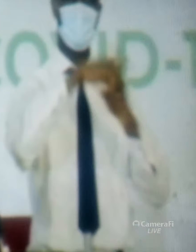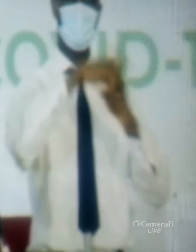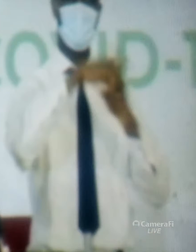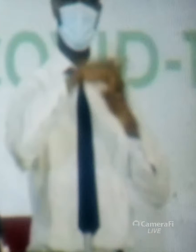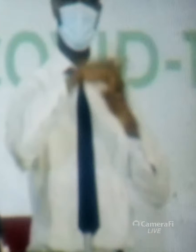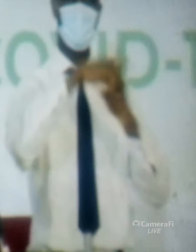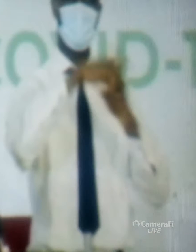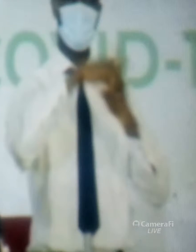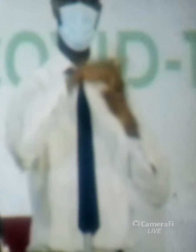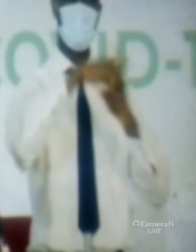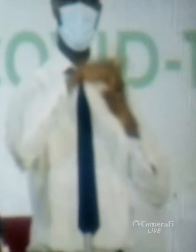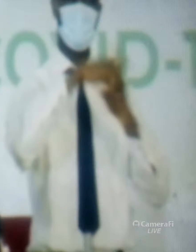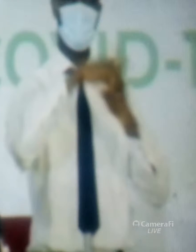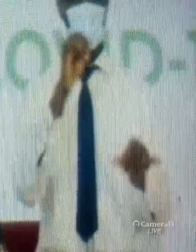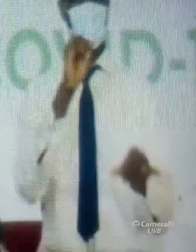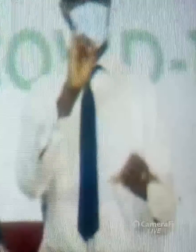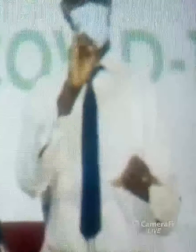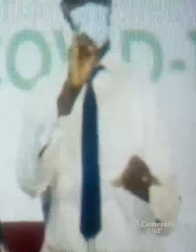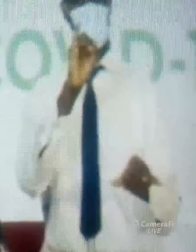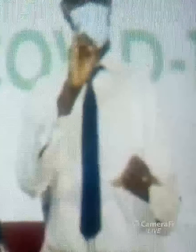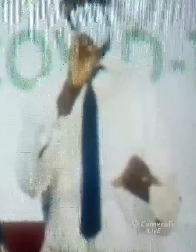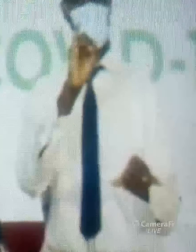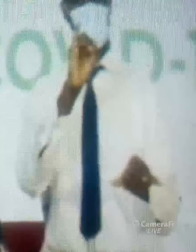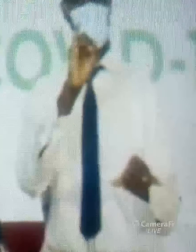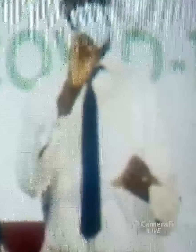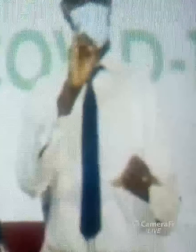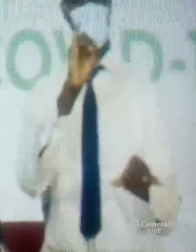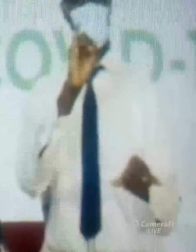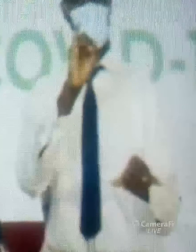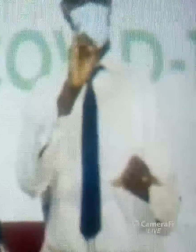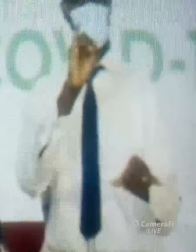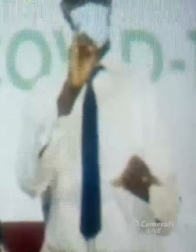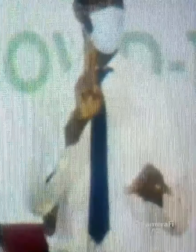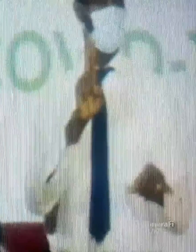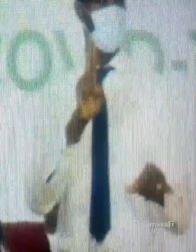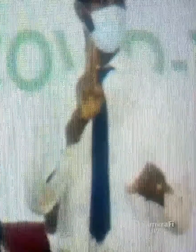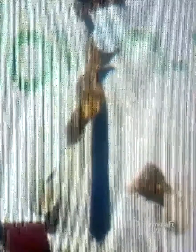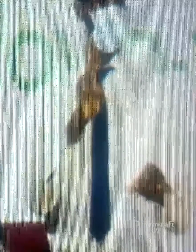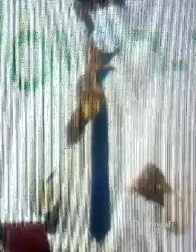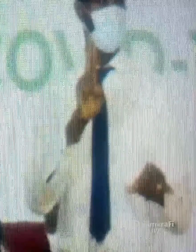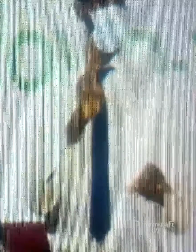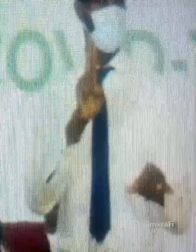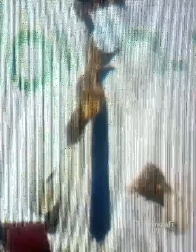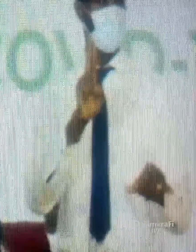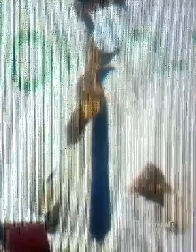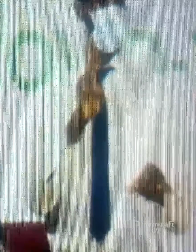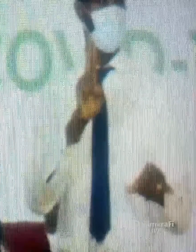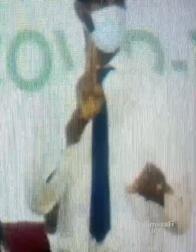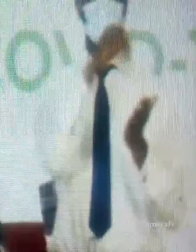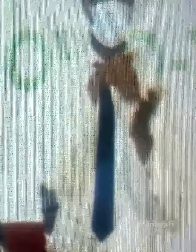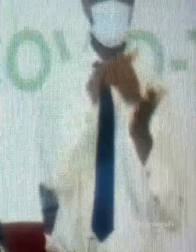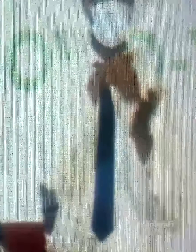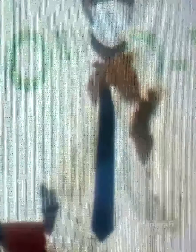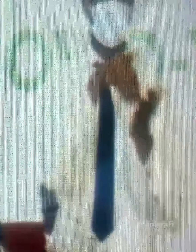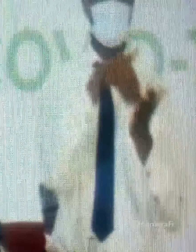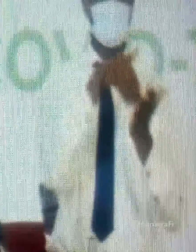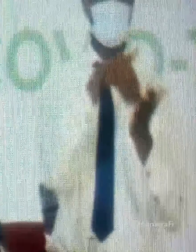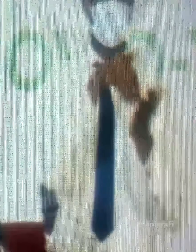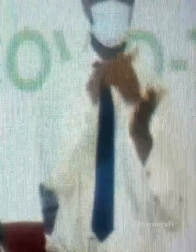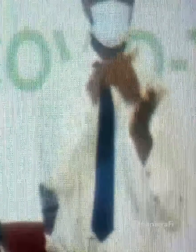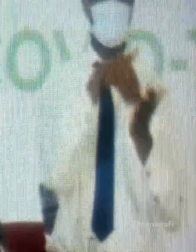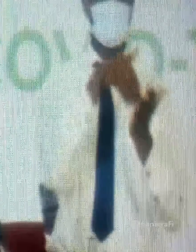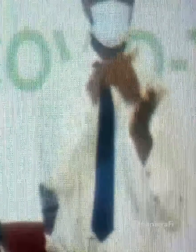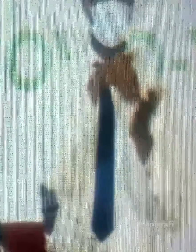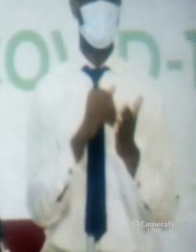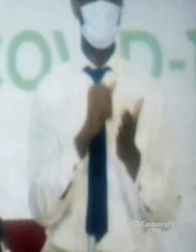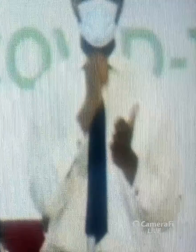The same goes for ICU, intensive care units. Some of the centers, if not many of our centers,